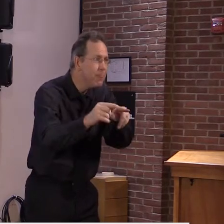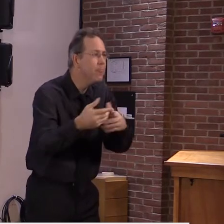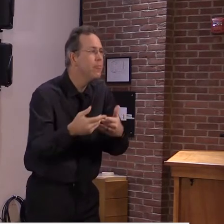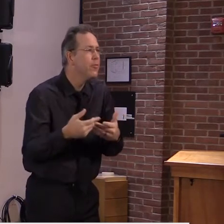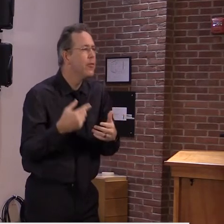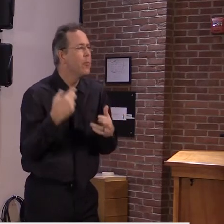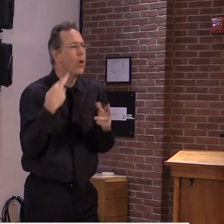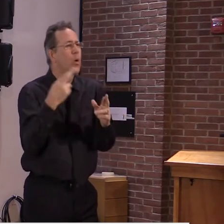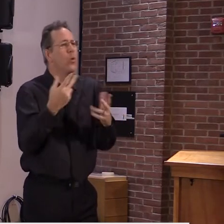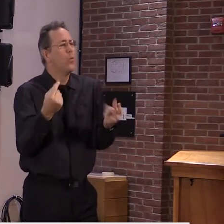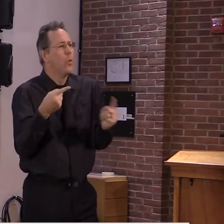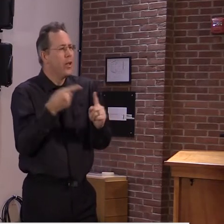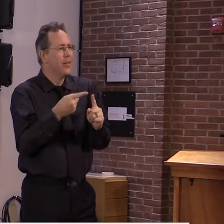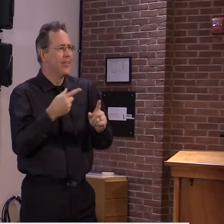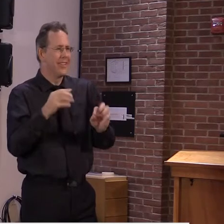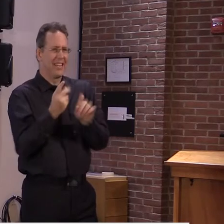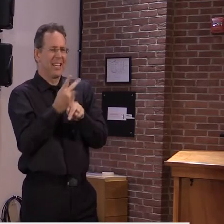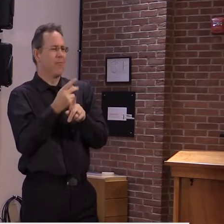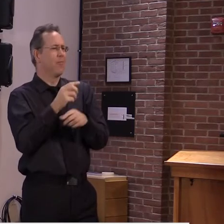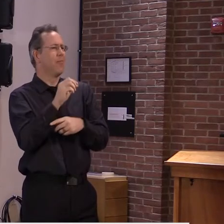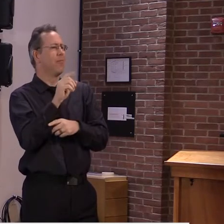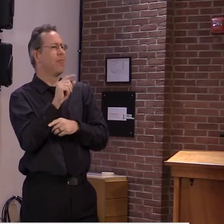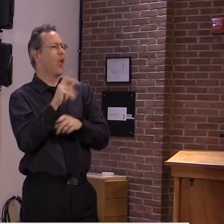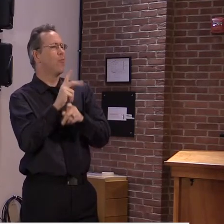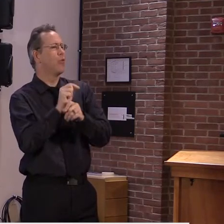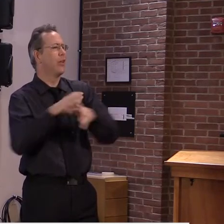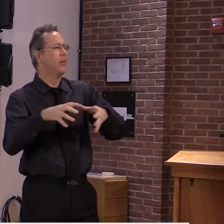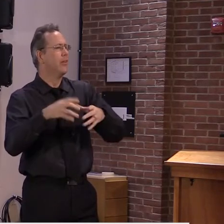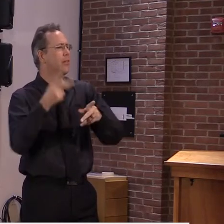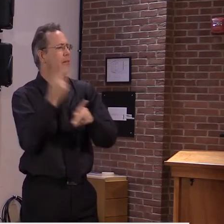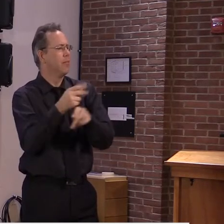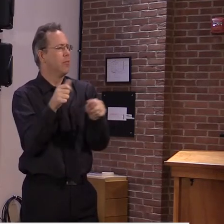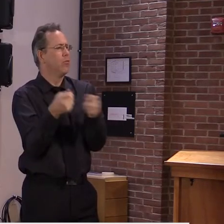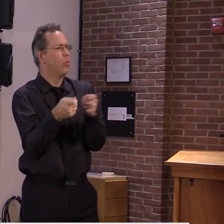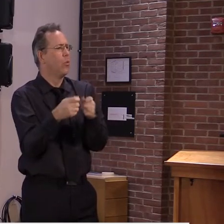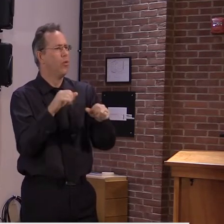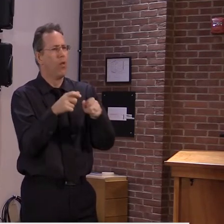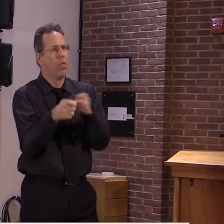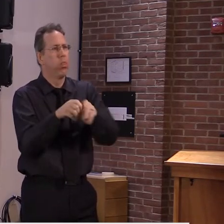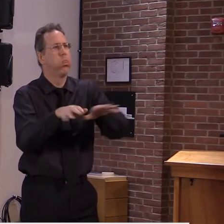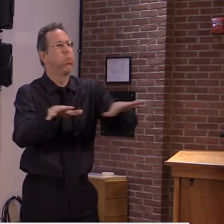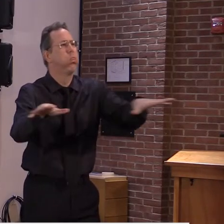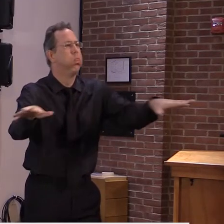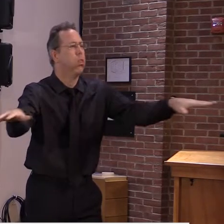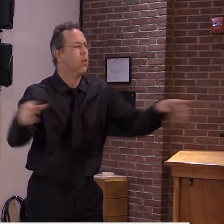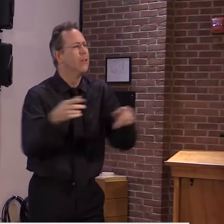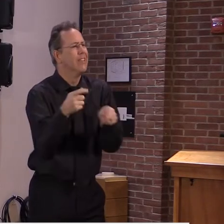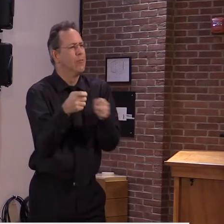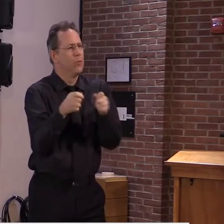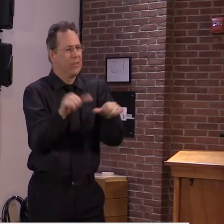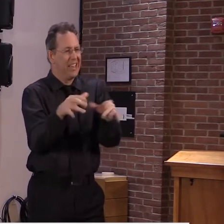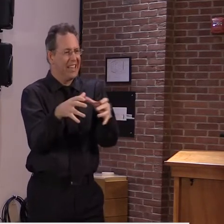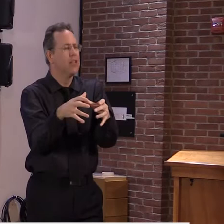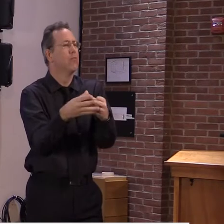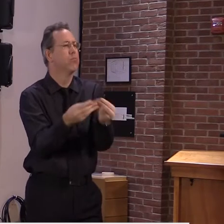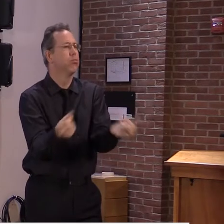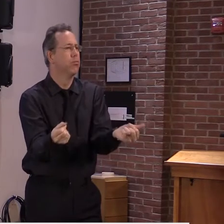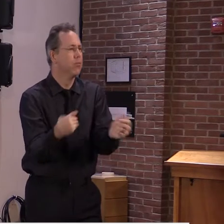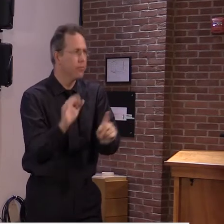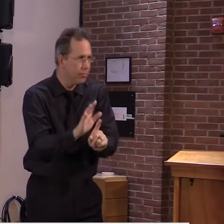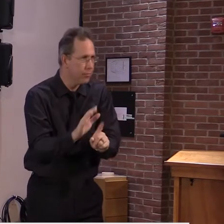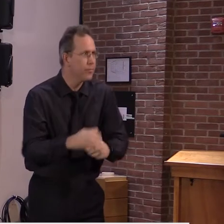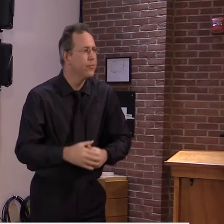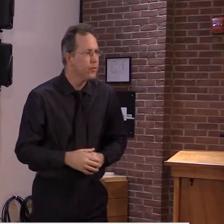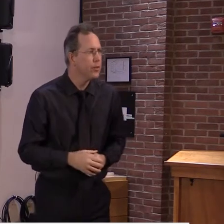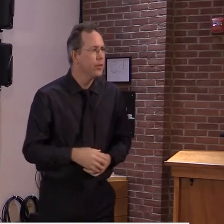is containment and identifying them rapidly so we can move on things quickly and keep our